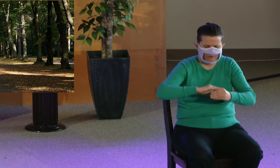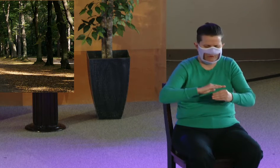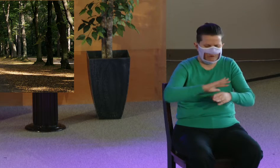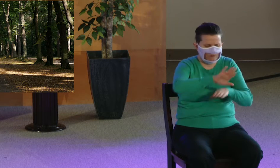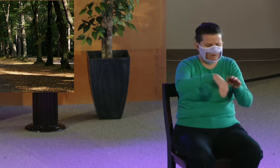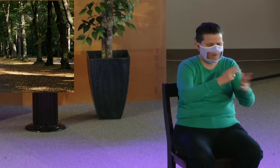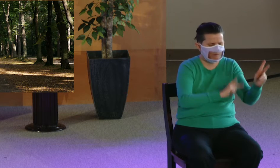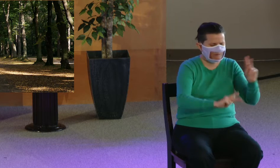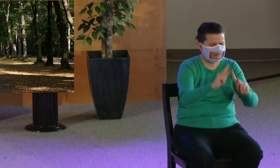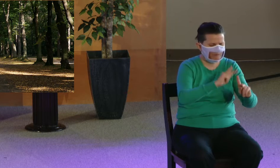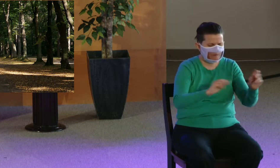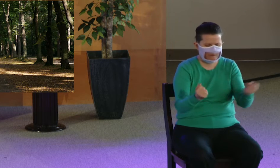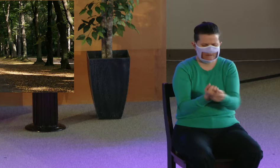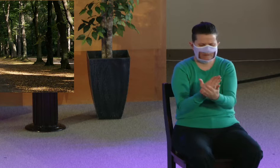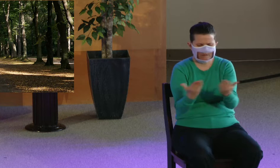Take a deep breath in.